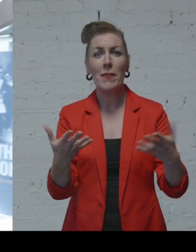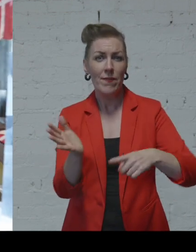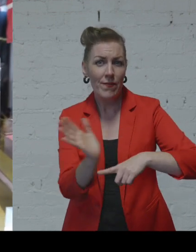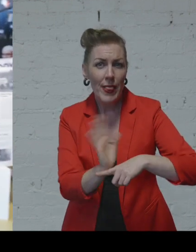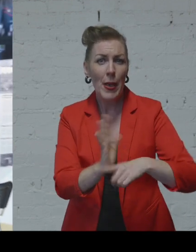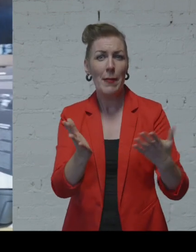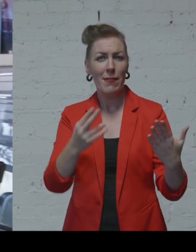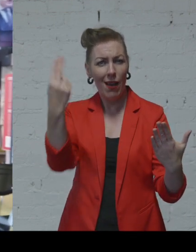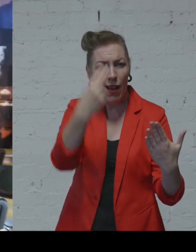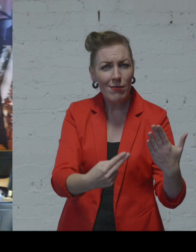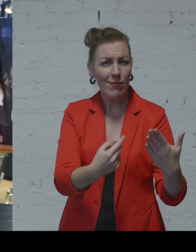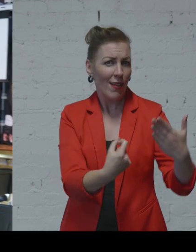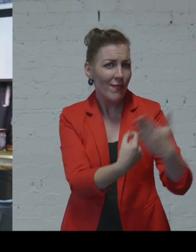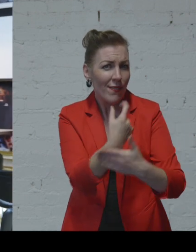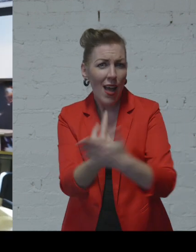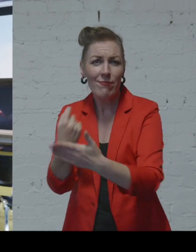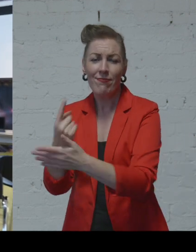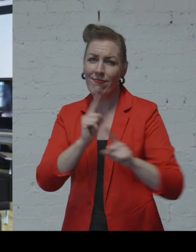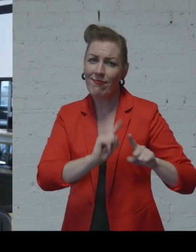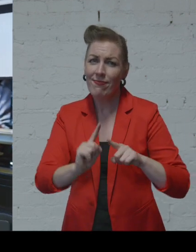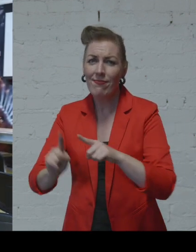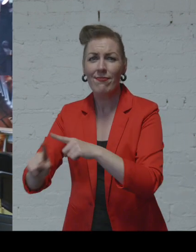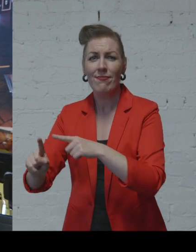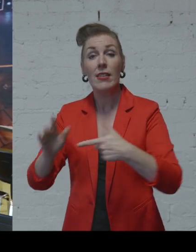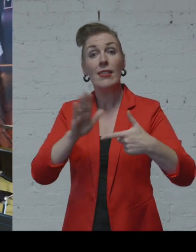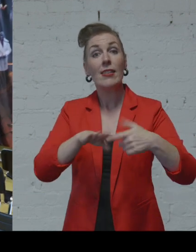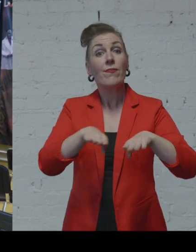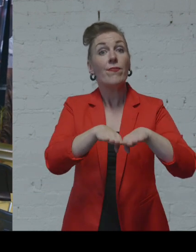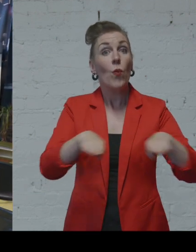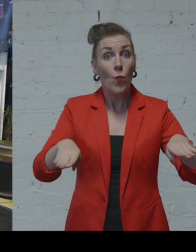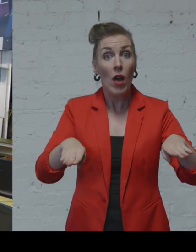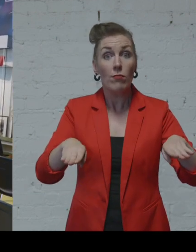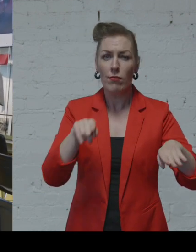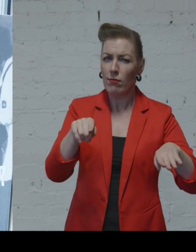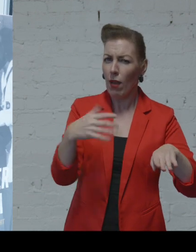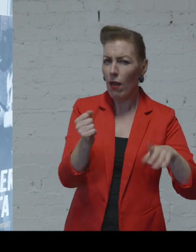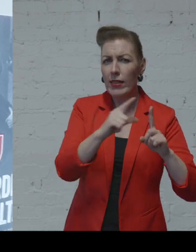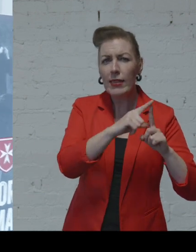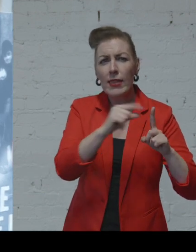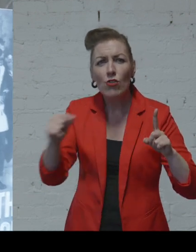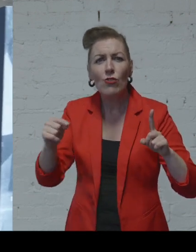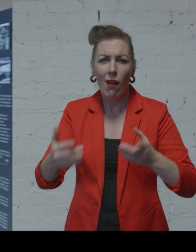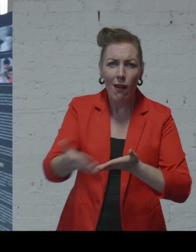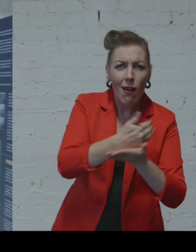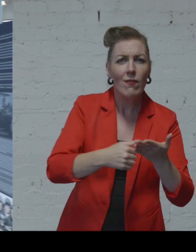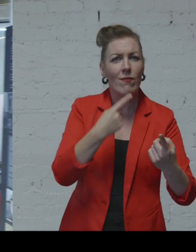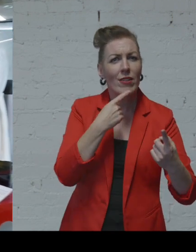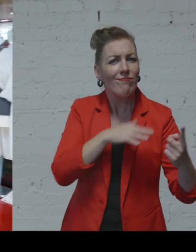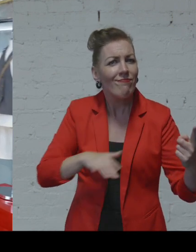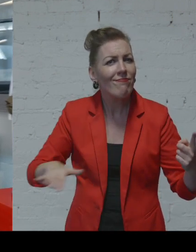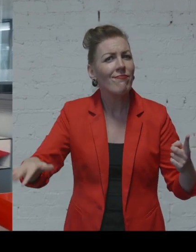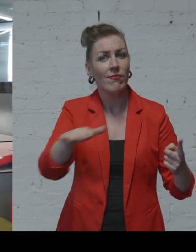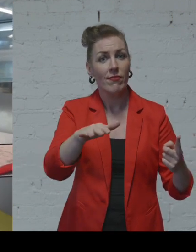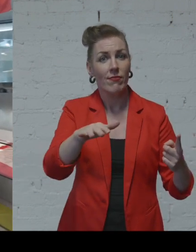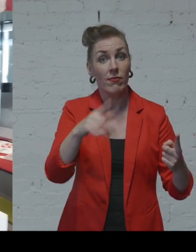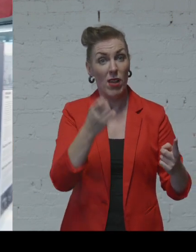meetings, training, workshops, film screenings and art events. The second floor also holds a digital archive, and this is used by